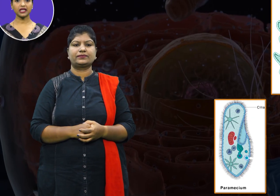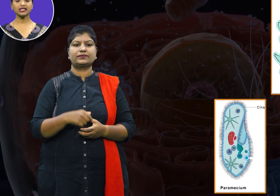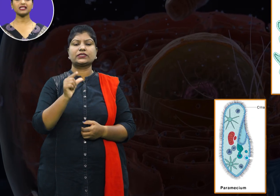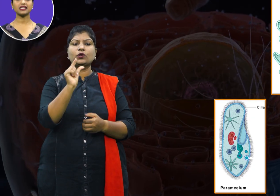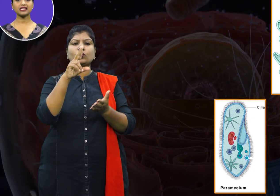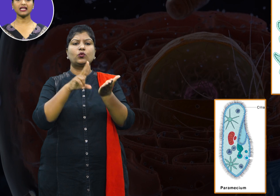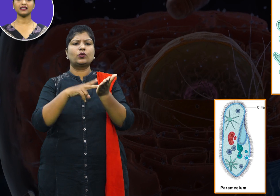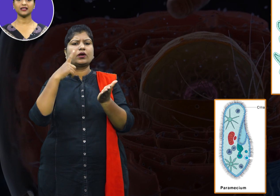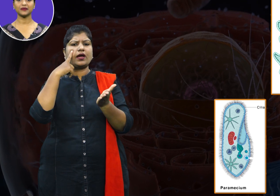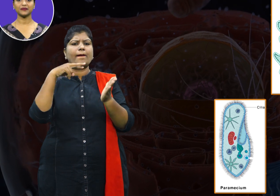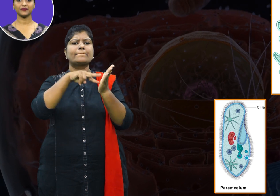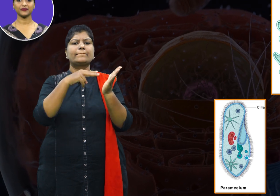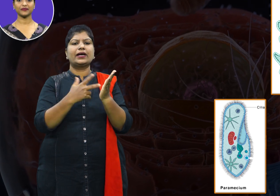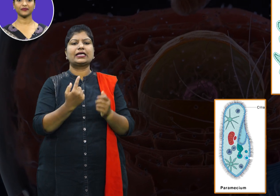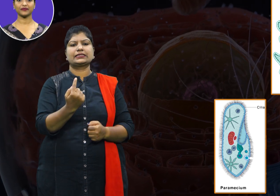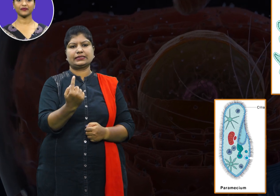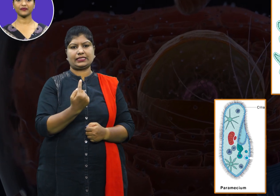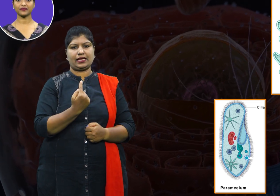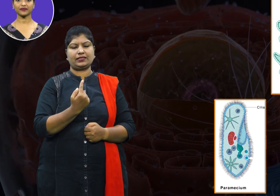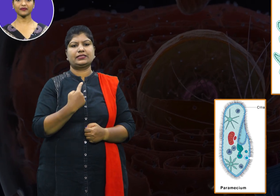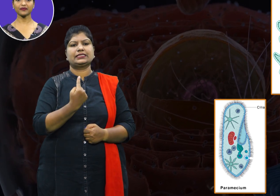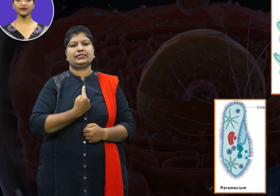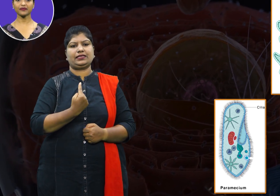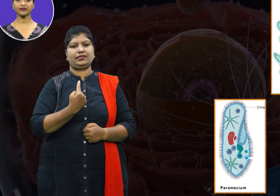Uni means single.